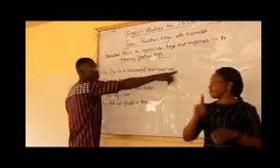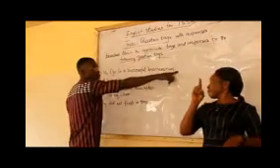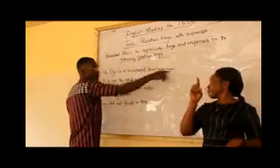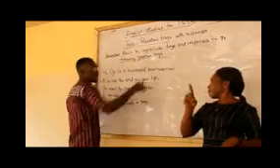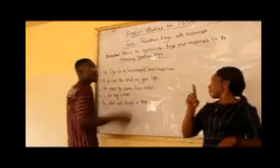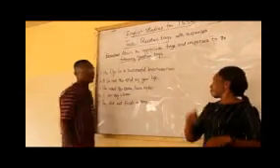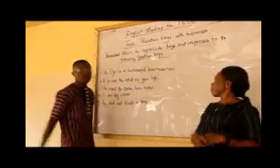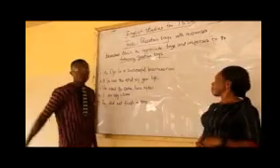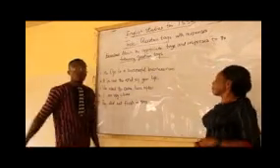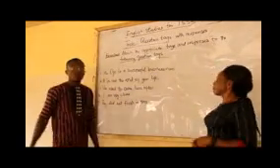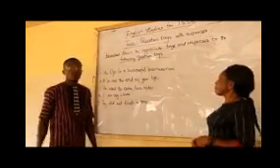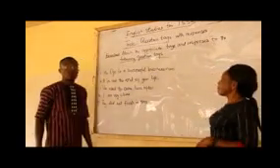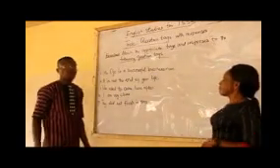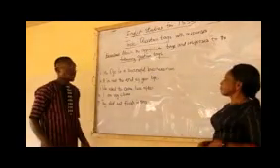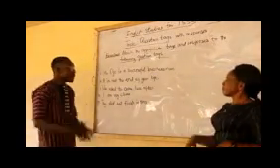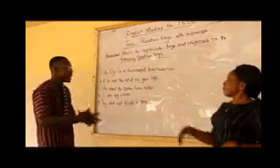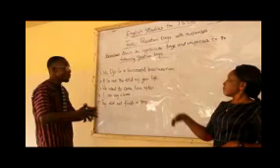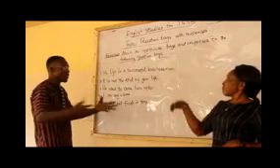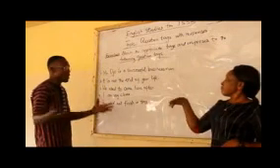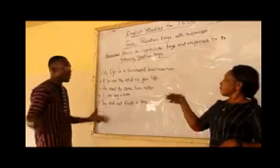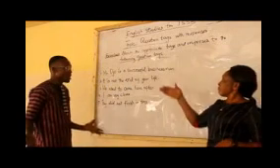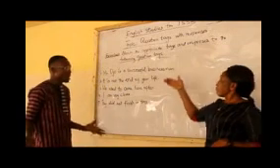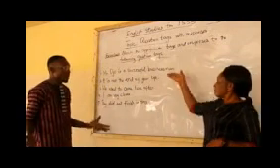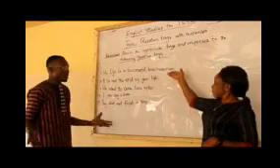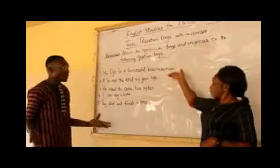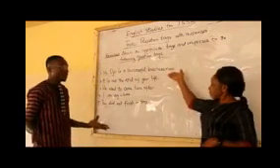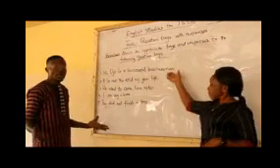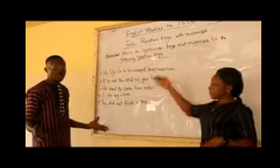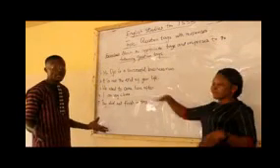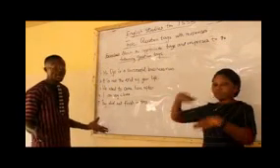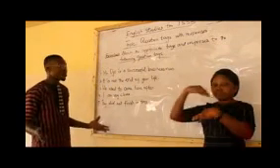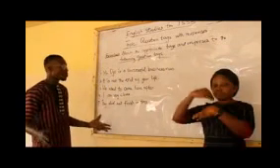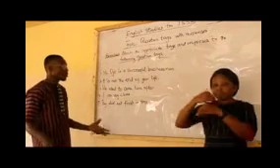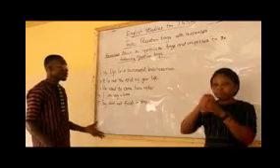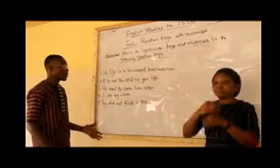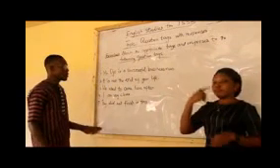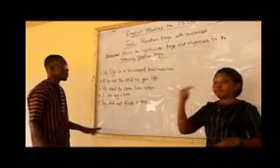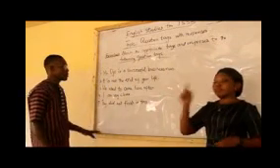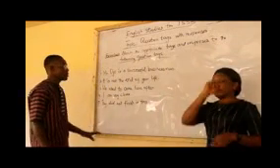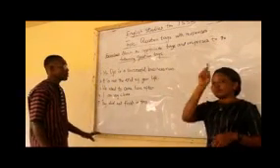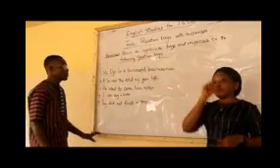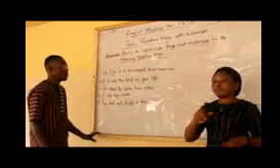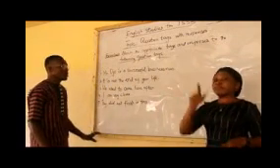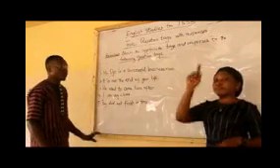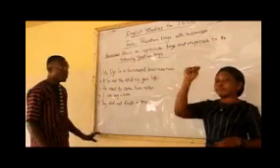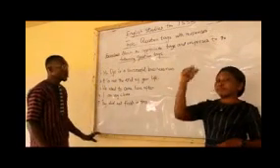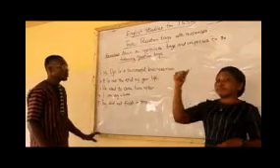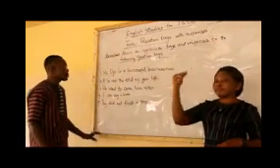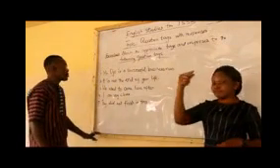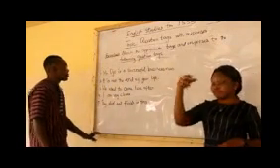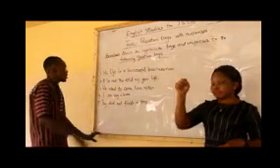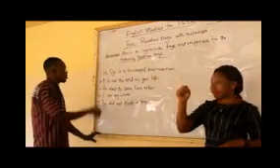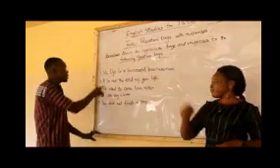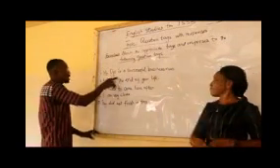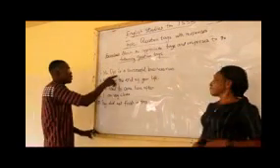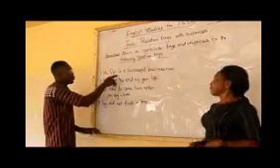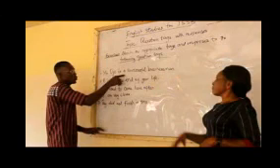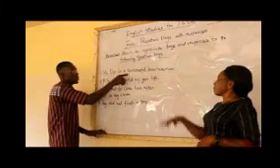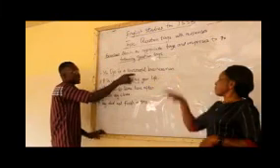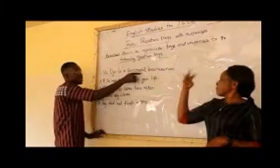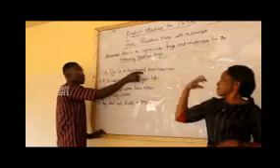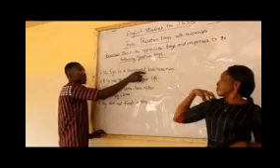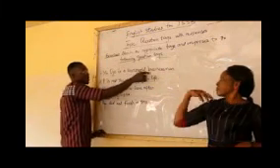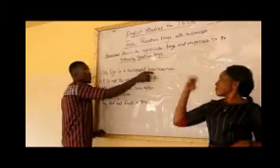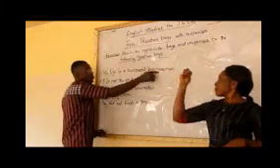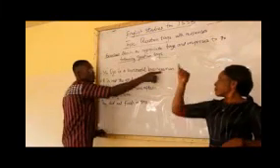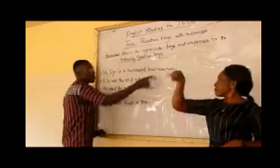form the question tags and apply the appropriate response. Mr. Ojo